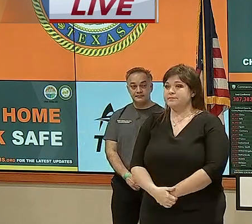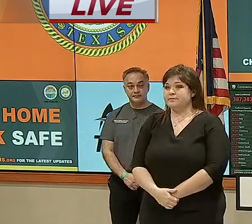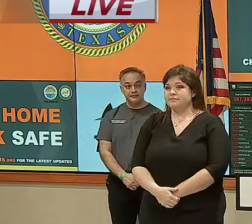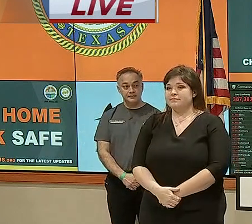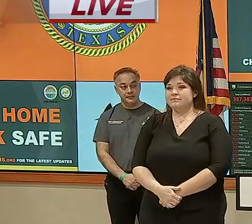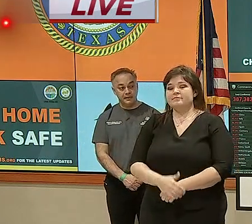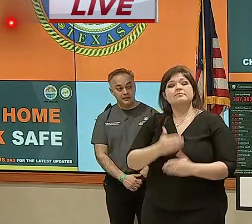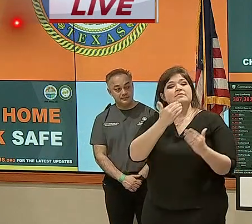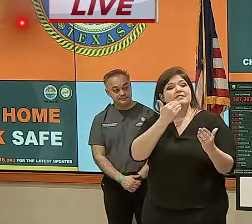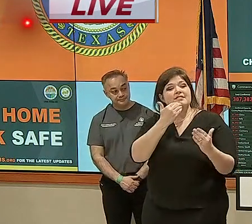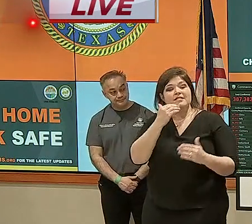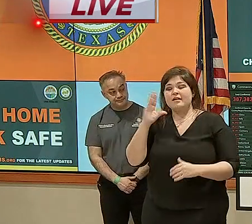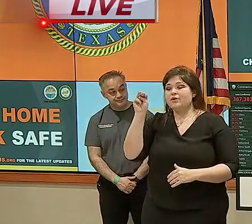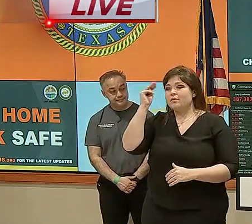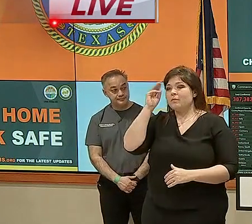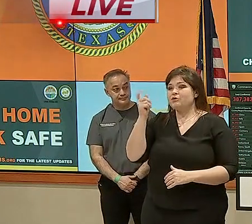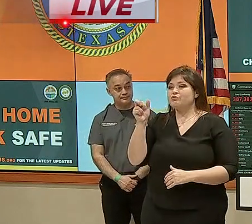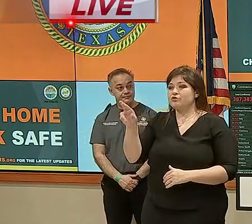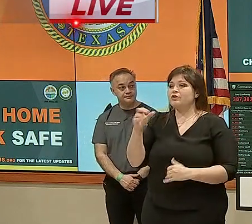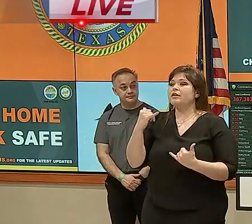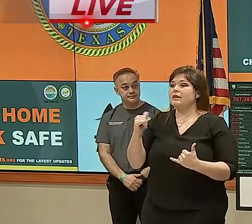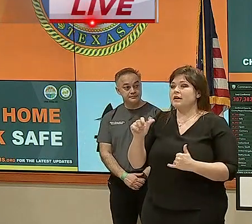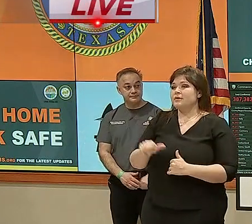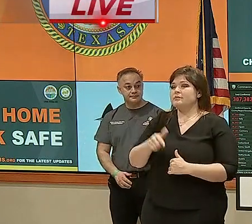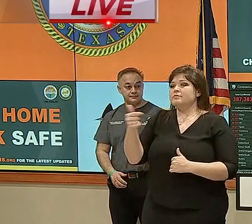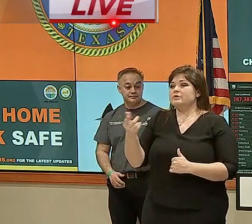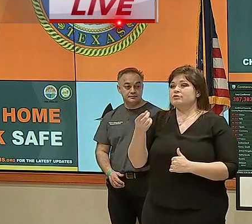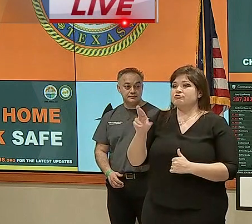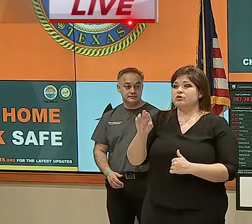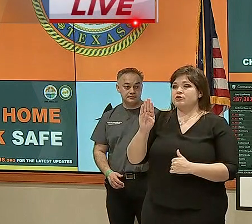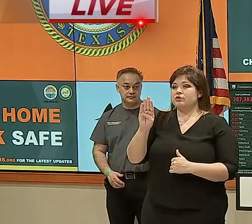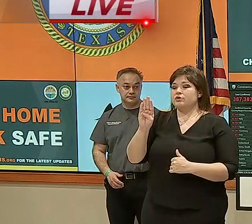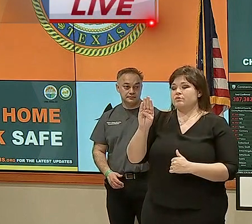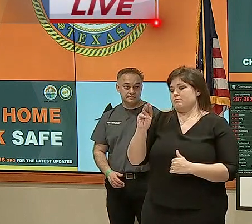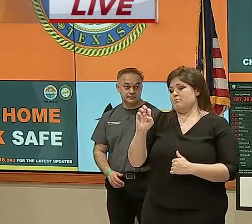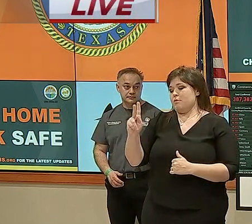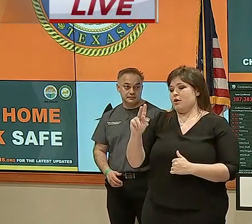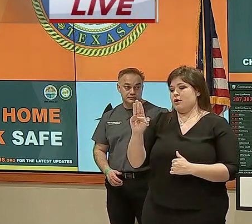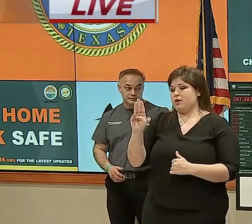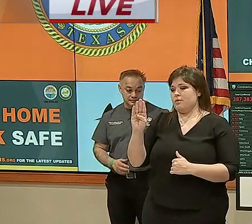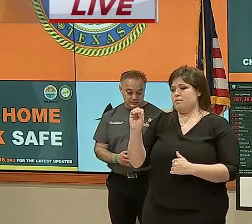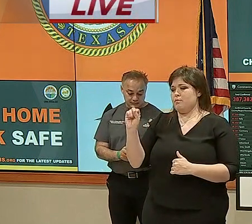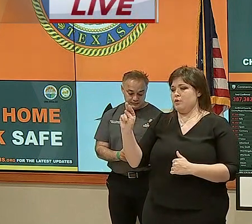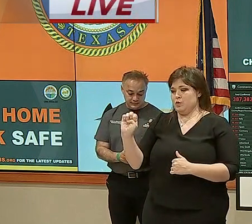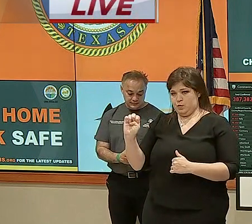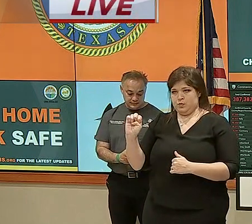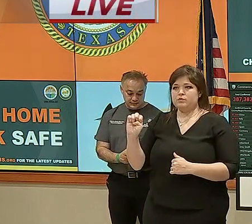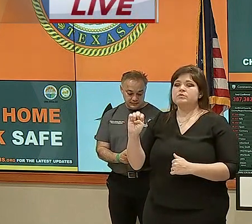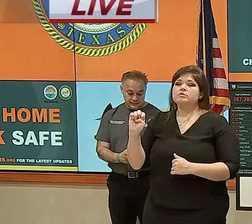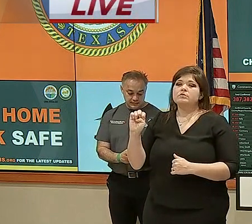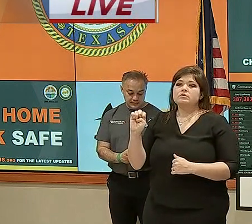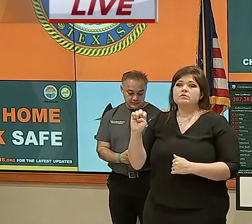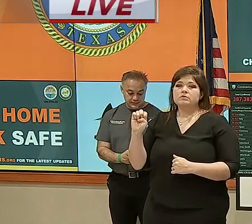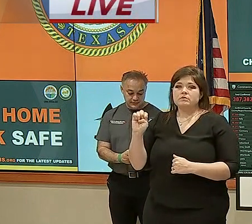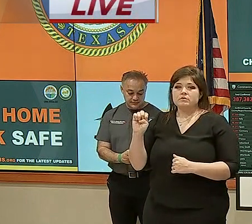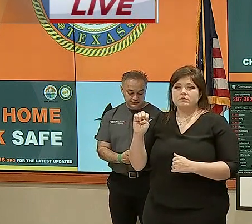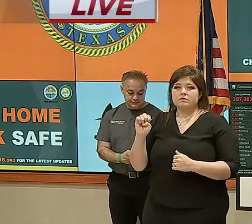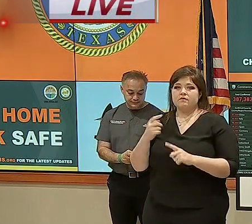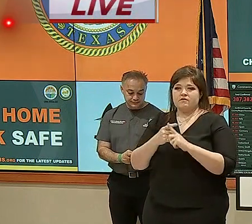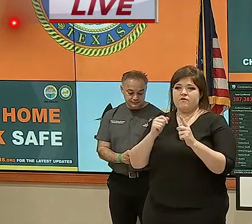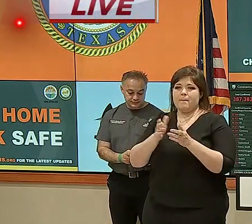Thank you so much, Mayor Turner. We'll hear from Dr. Mark Bloom, CEO of Methodist Hospital, as well as here on